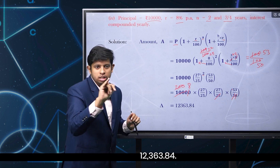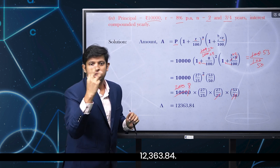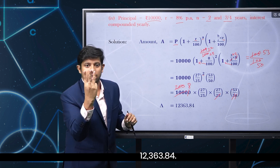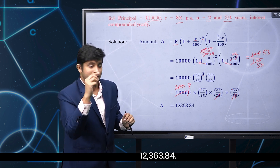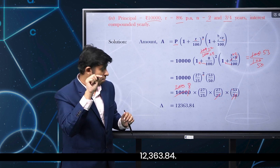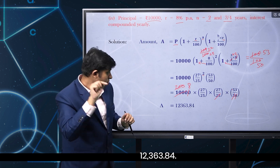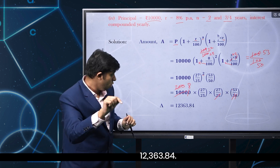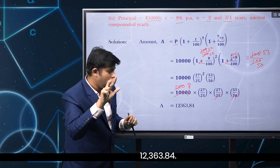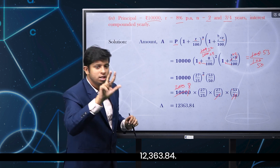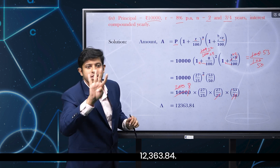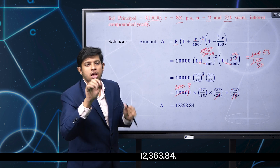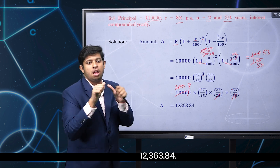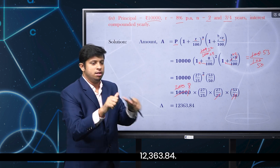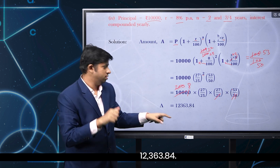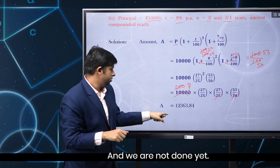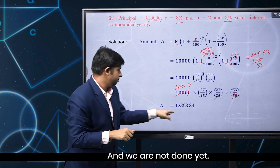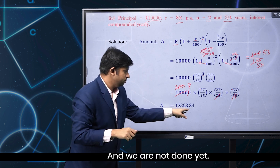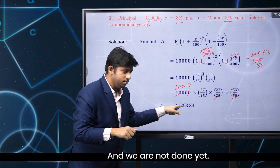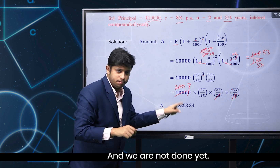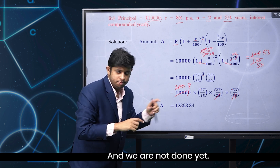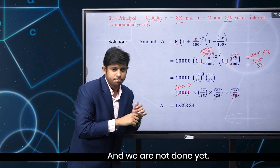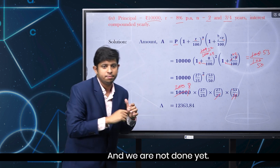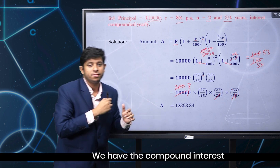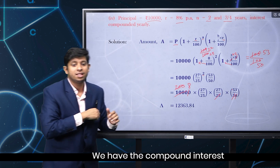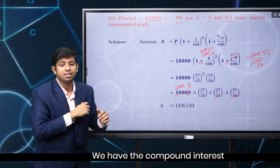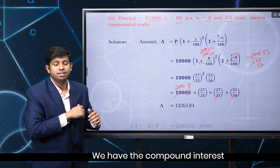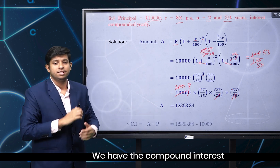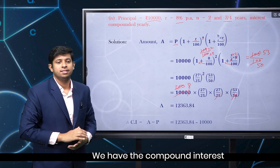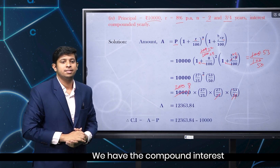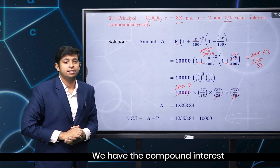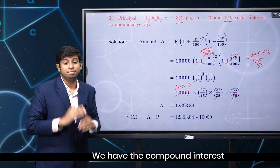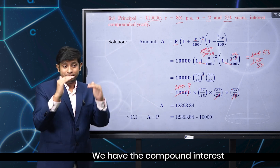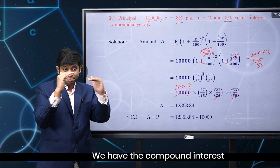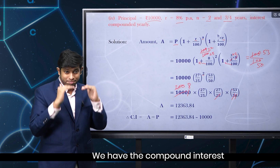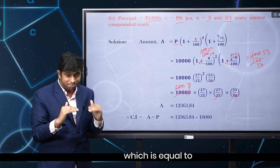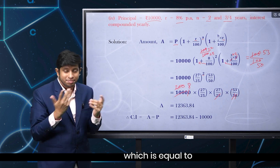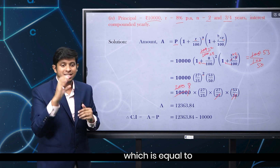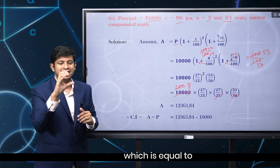12,363.84. And we are not done yet. We have the compound interest, which is equals to